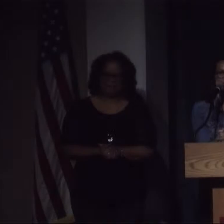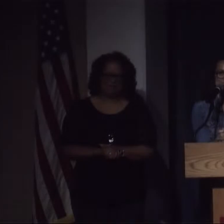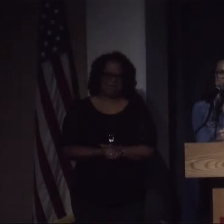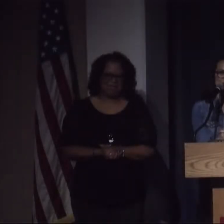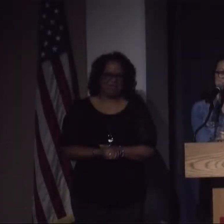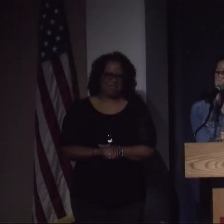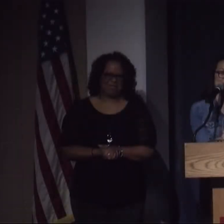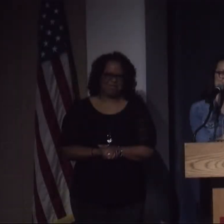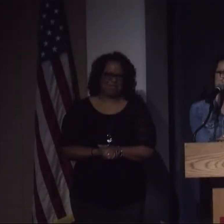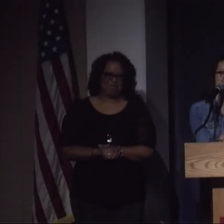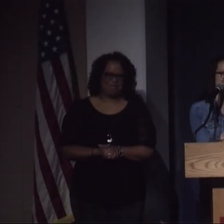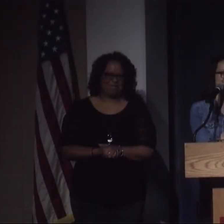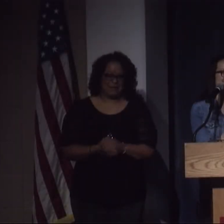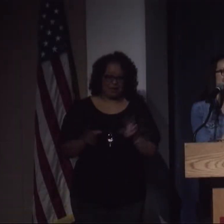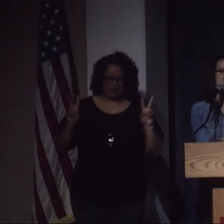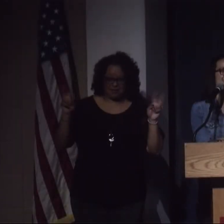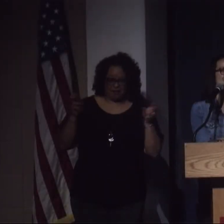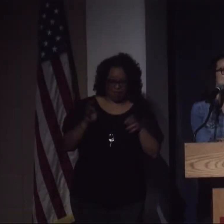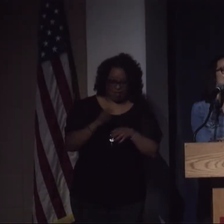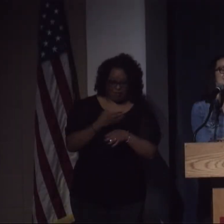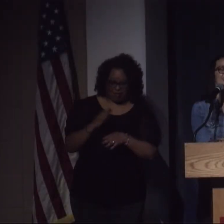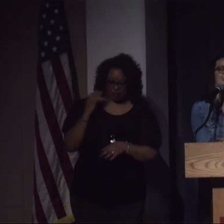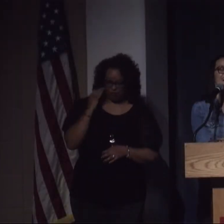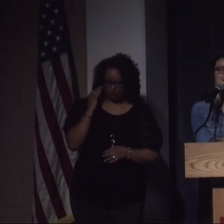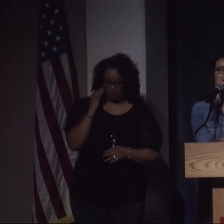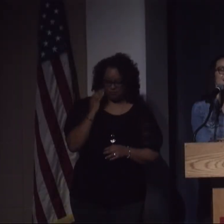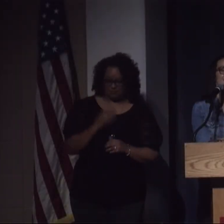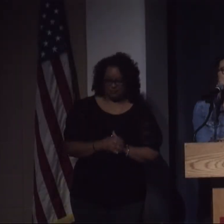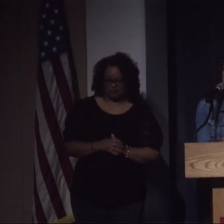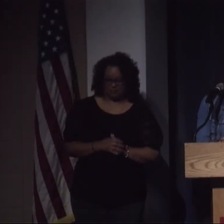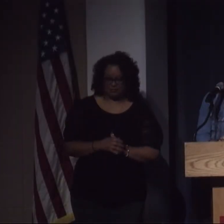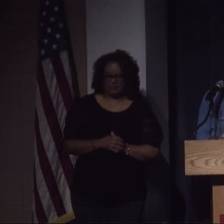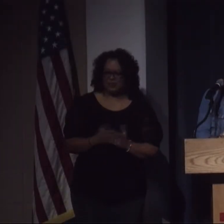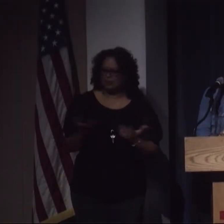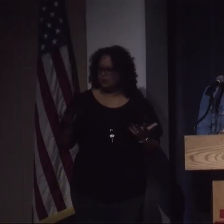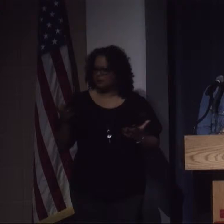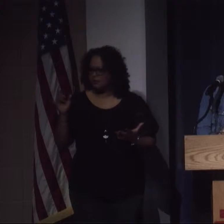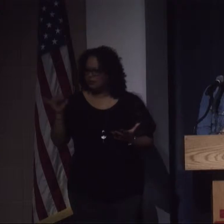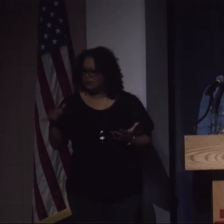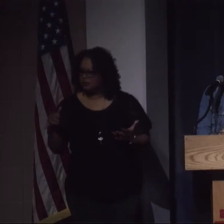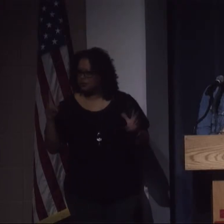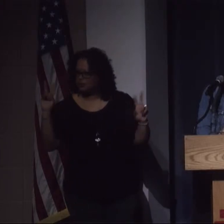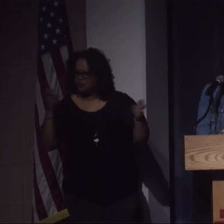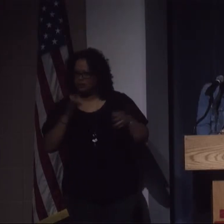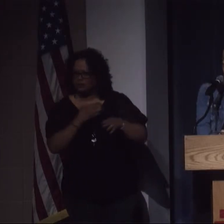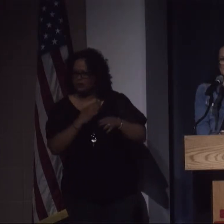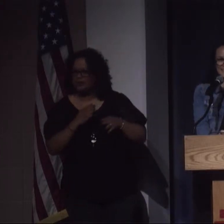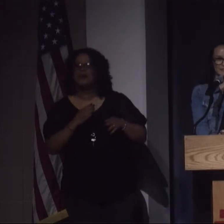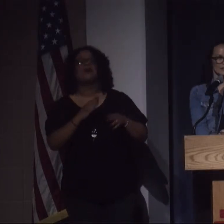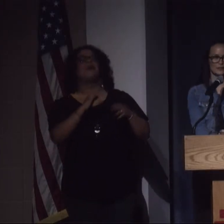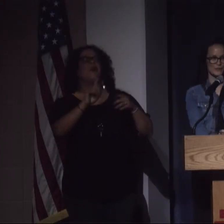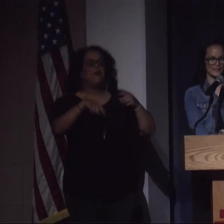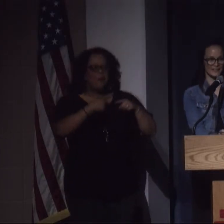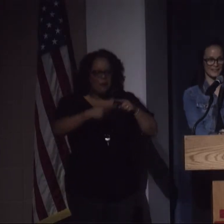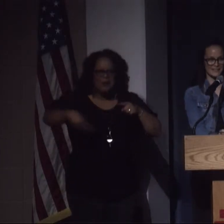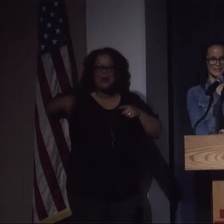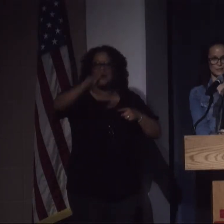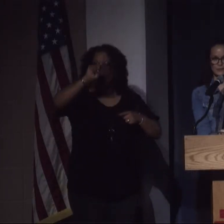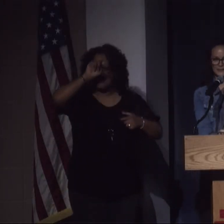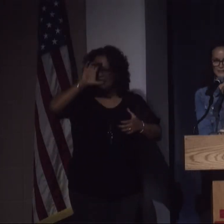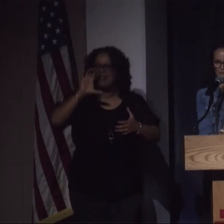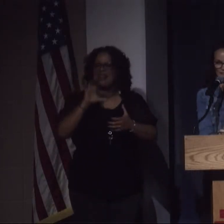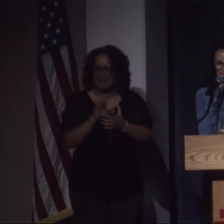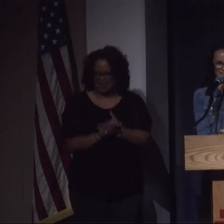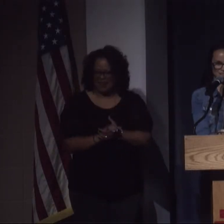Who knows the title of the song? Anybody? What was that? When You Believe. I don't know who said that because